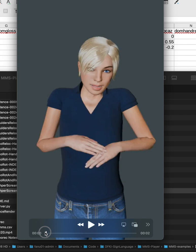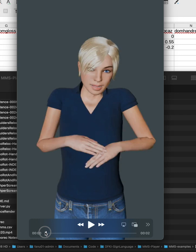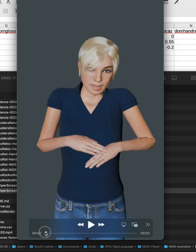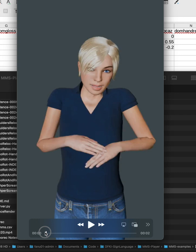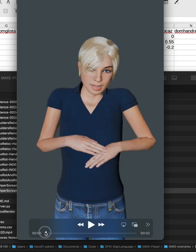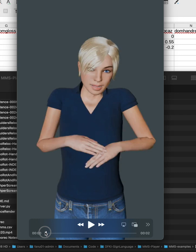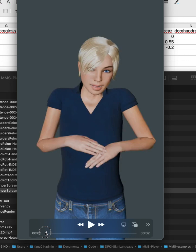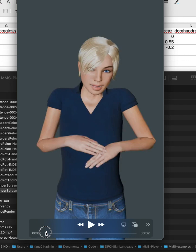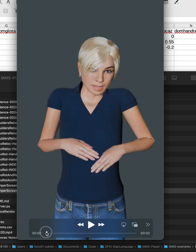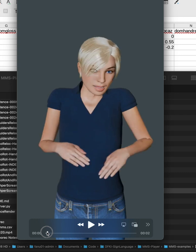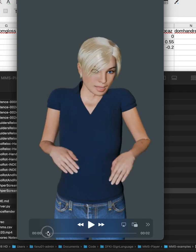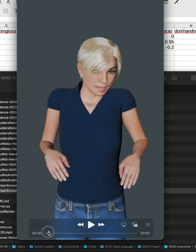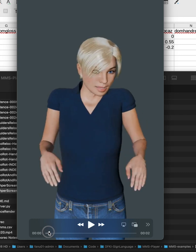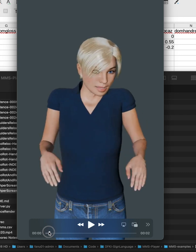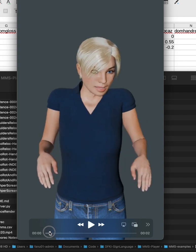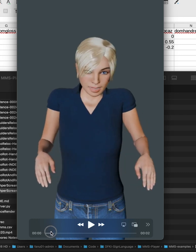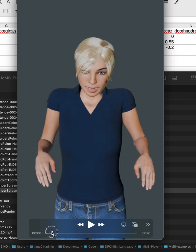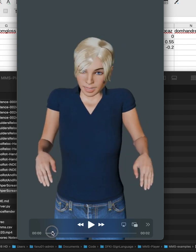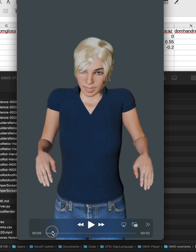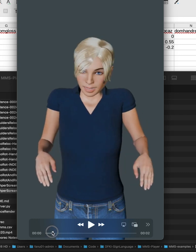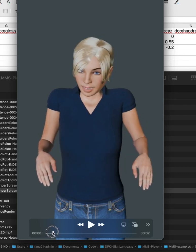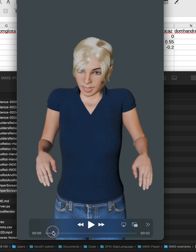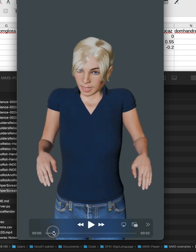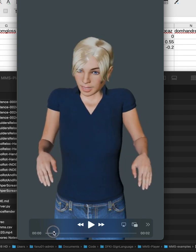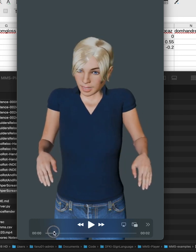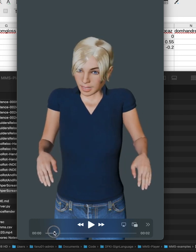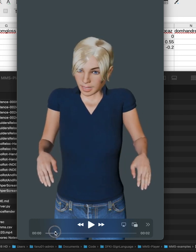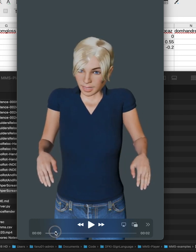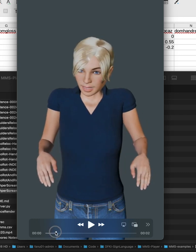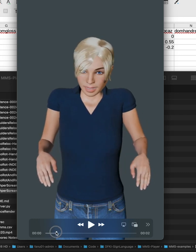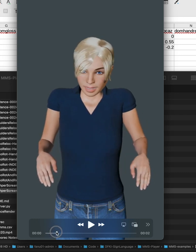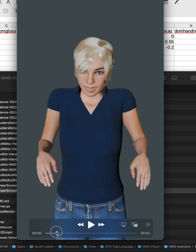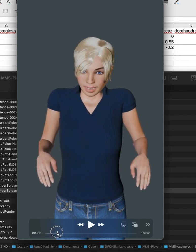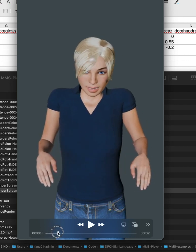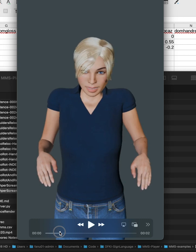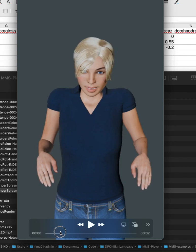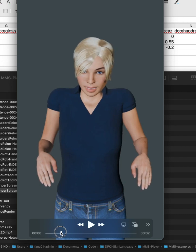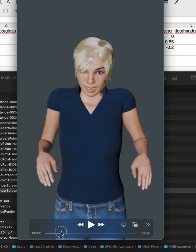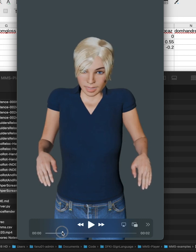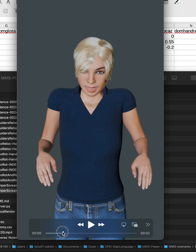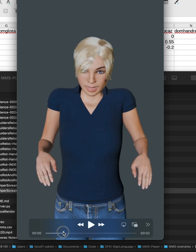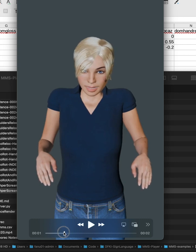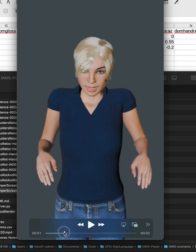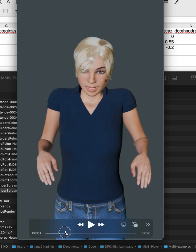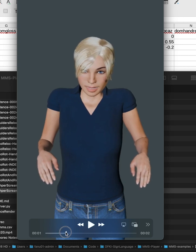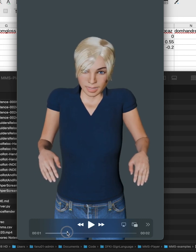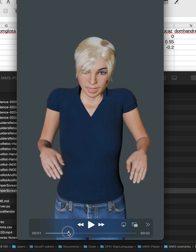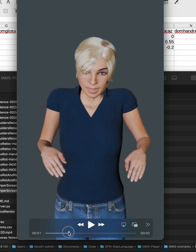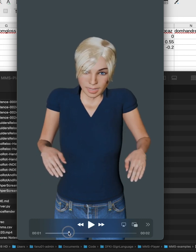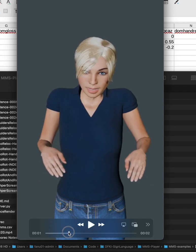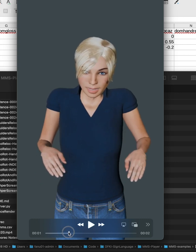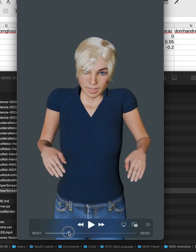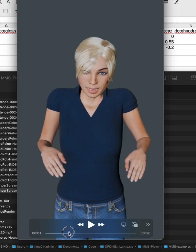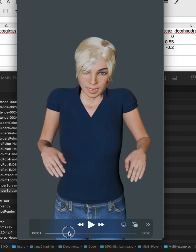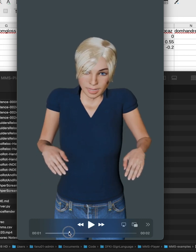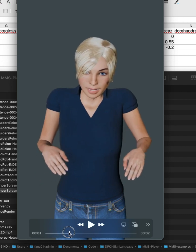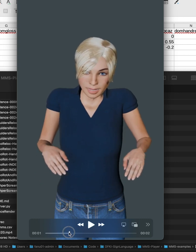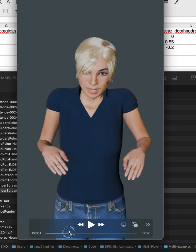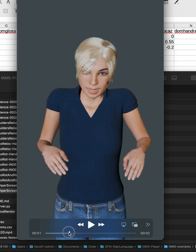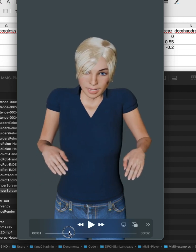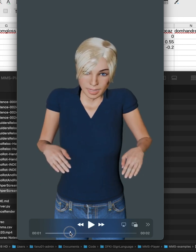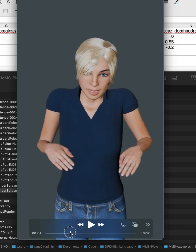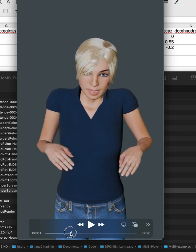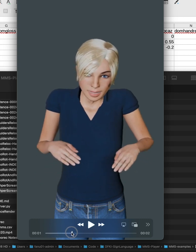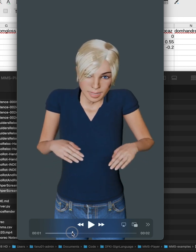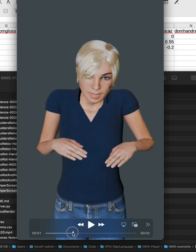frame. The normal version is as it is recorded in the dictionary. The second time,